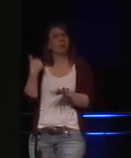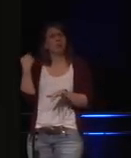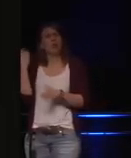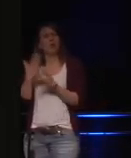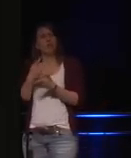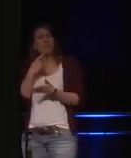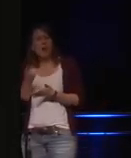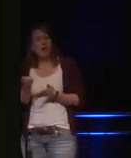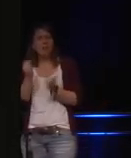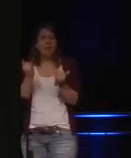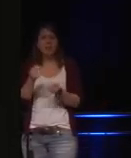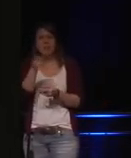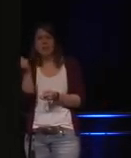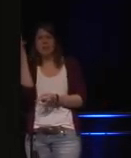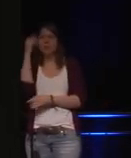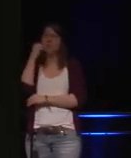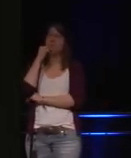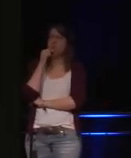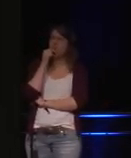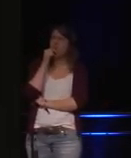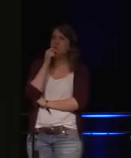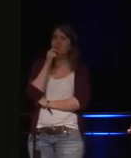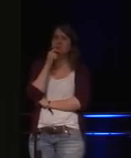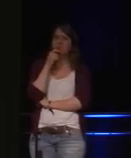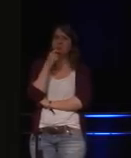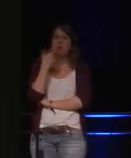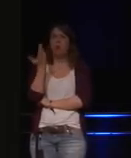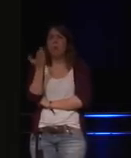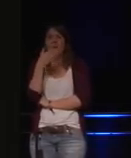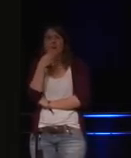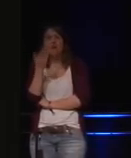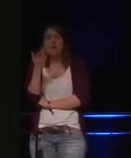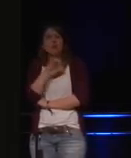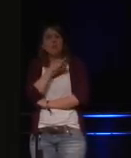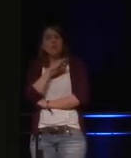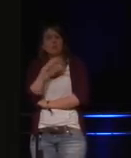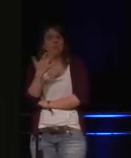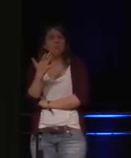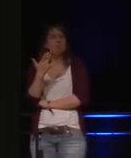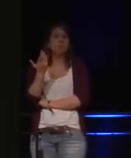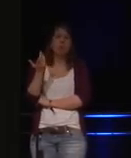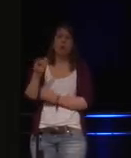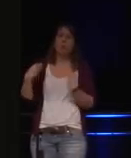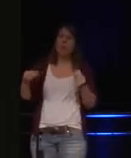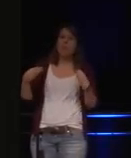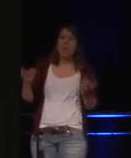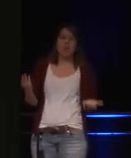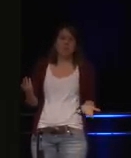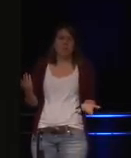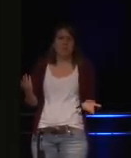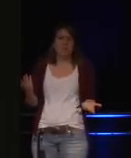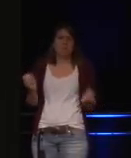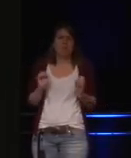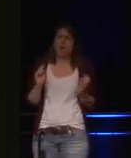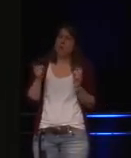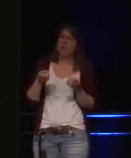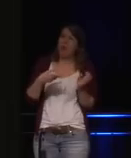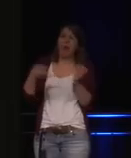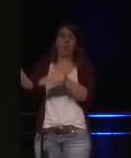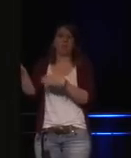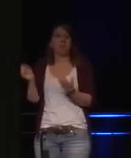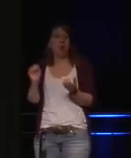think that everything is nice, comfortable, why shouldn't we do that, and stuff like that.